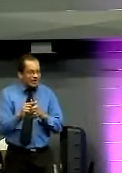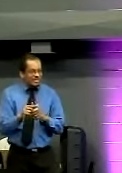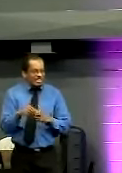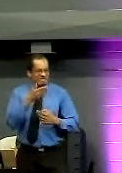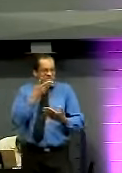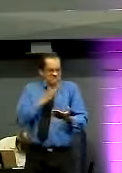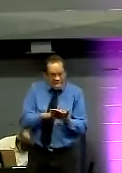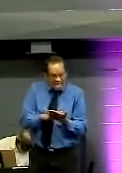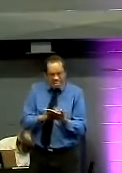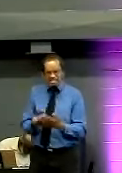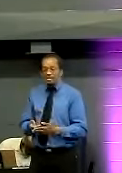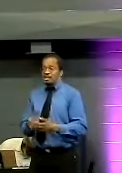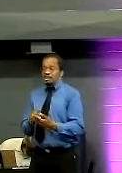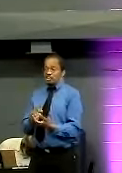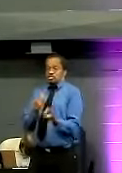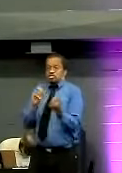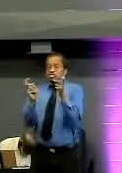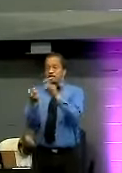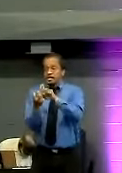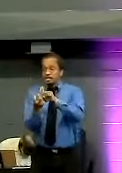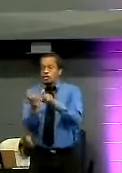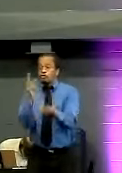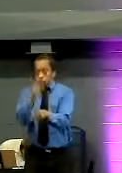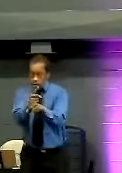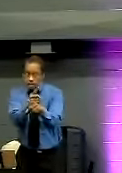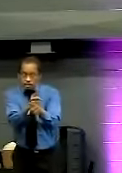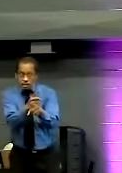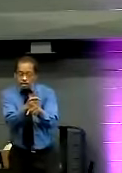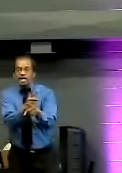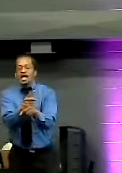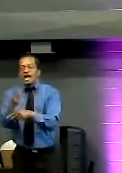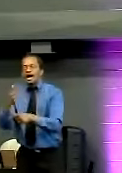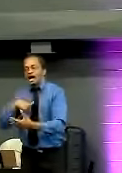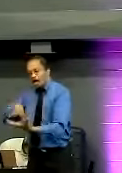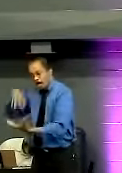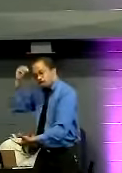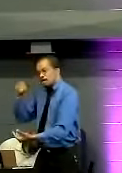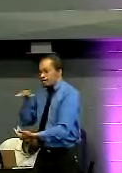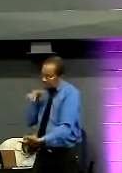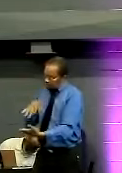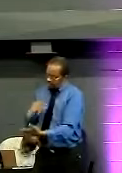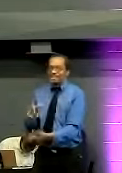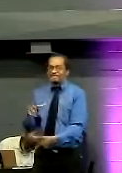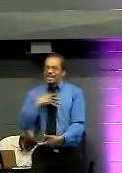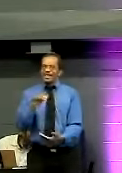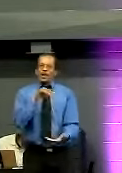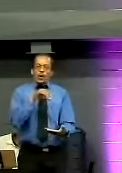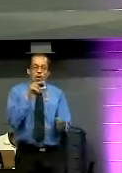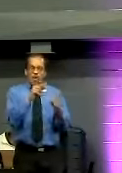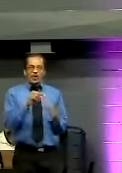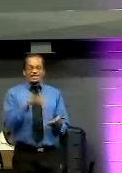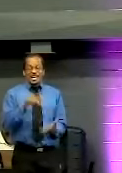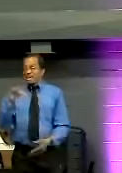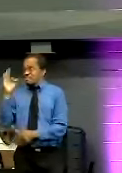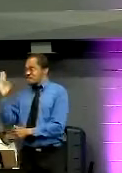offensive also evolve, right? I also learned in my study, because, you know, I like word study, that this F word,